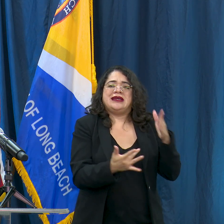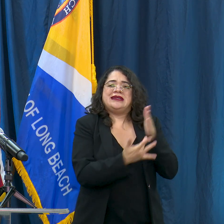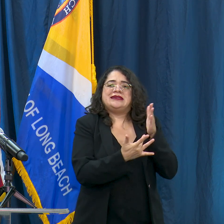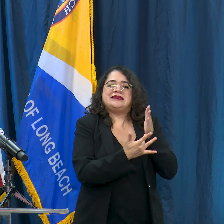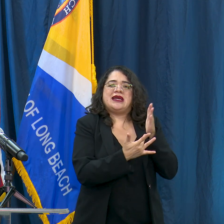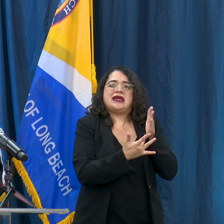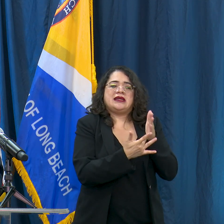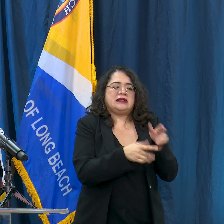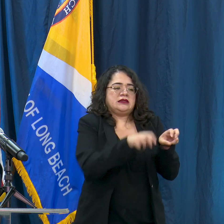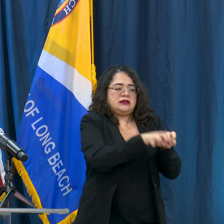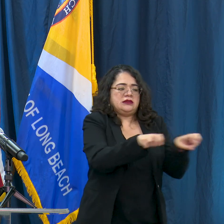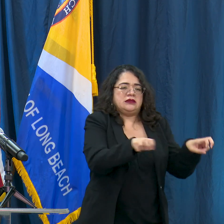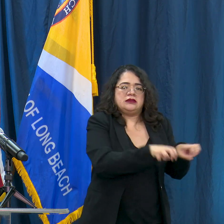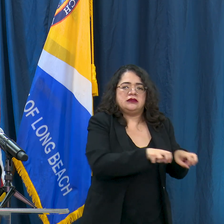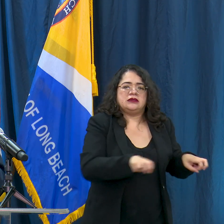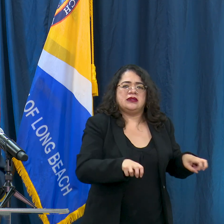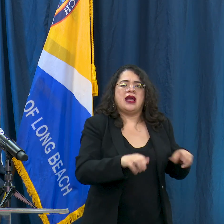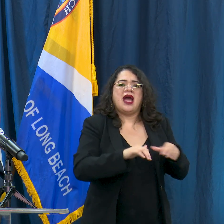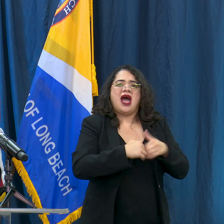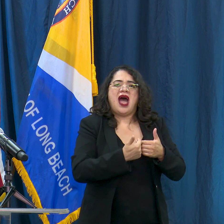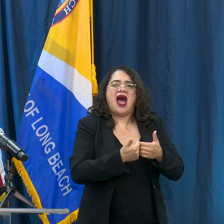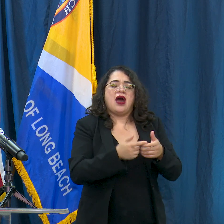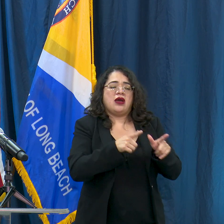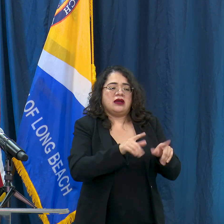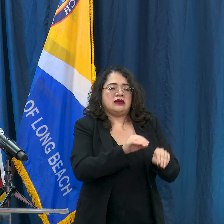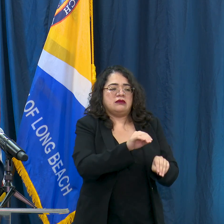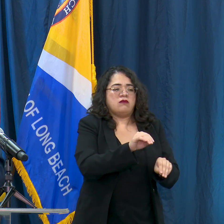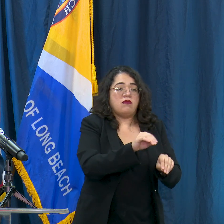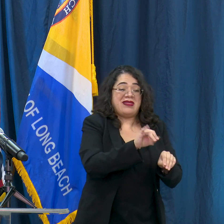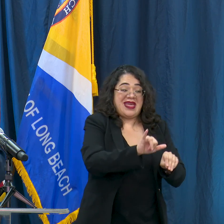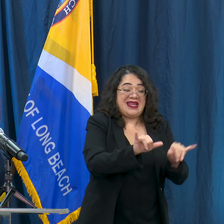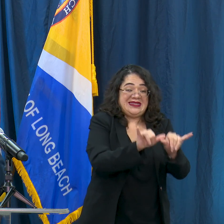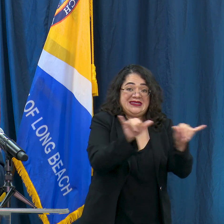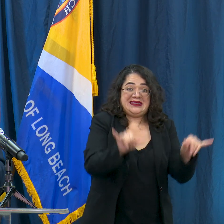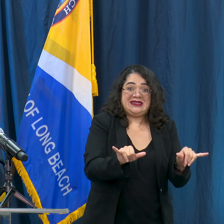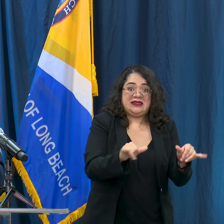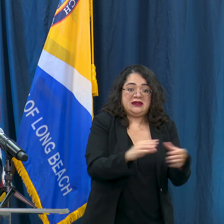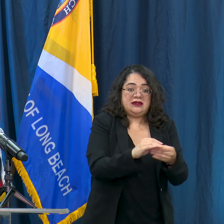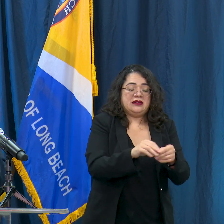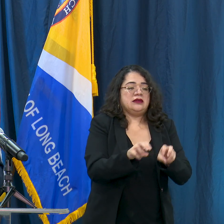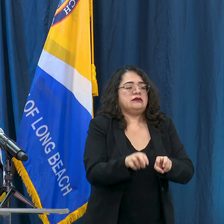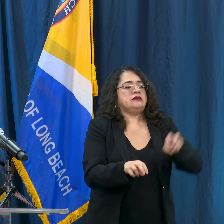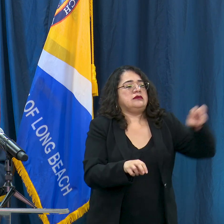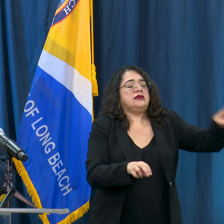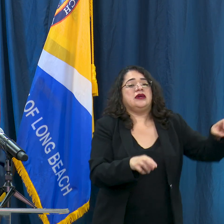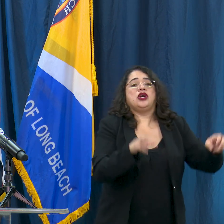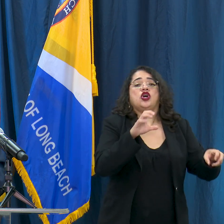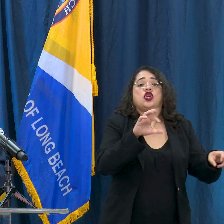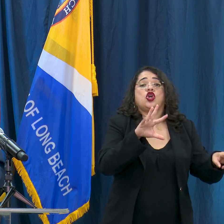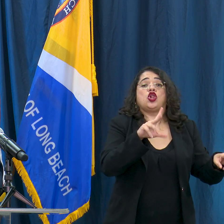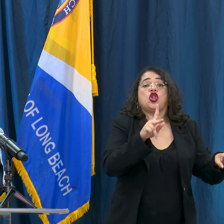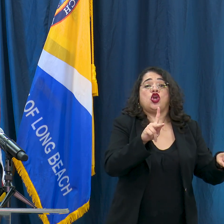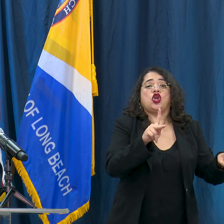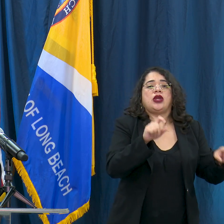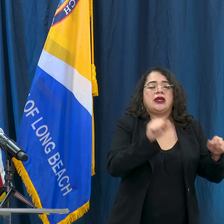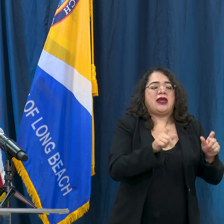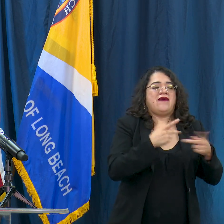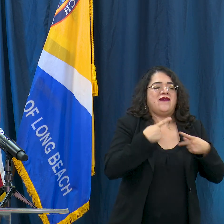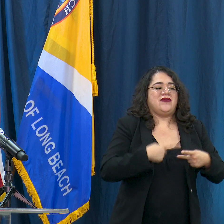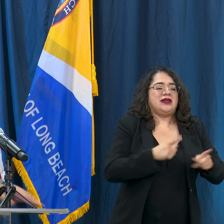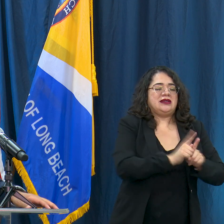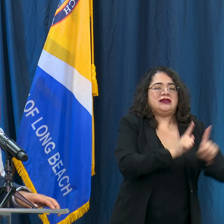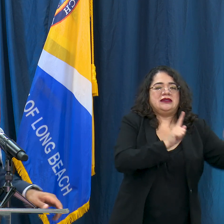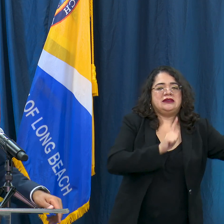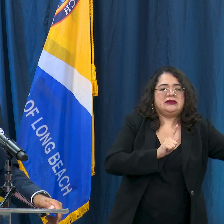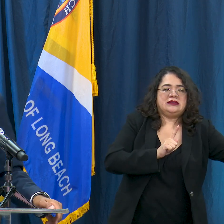are that operate it. We've got to figure out a way of now moving that system out so that the clerk can physically distance while we're doing the live commenting system, the